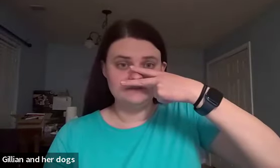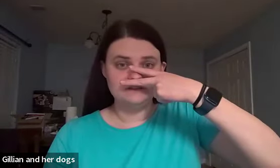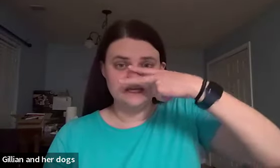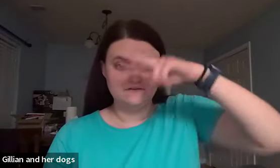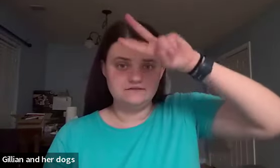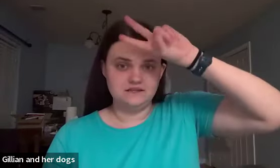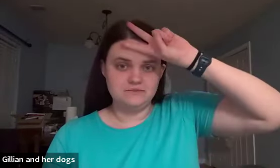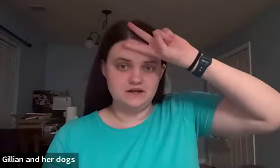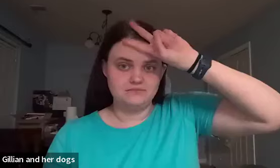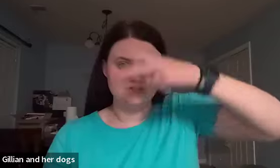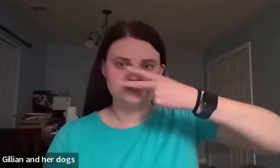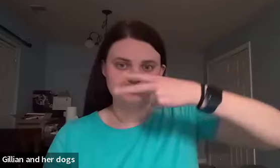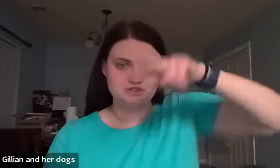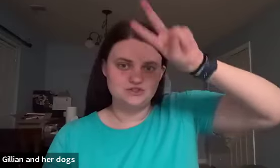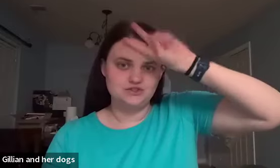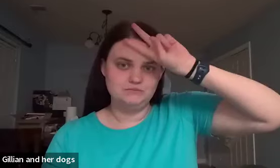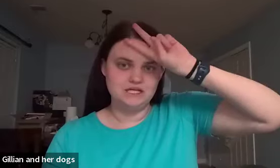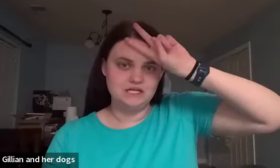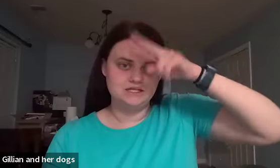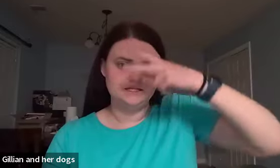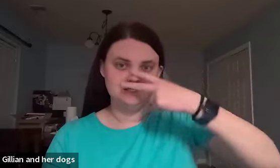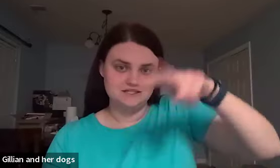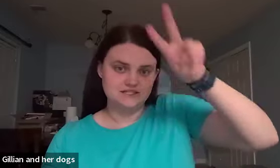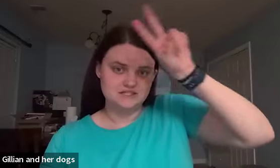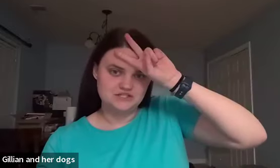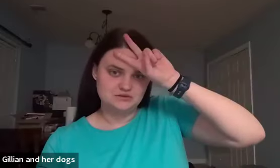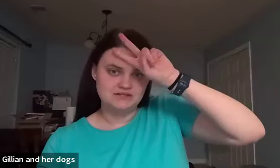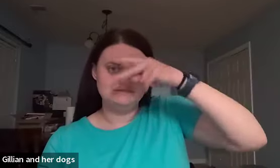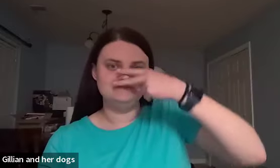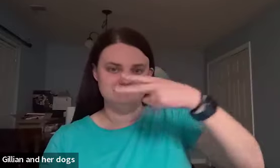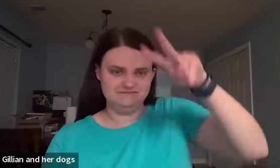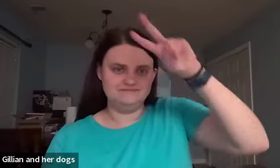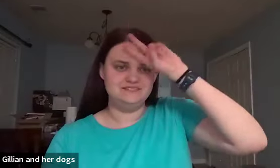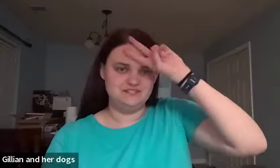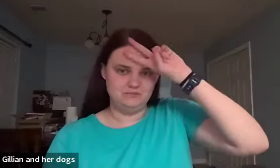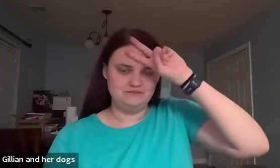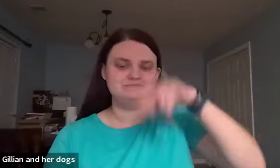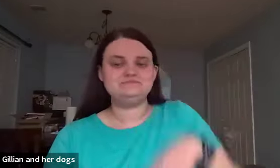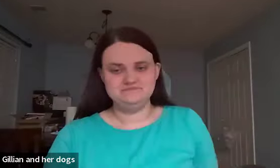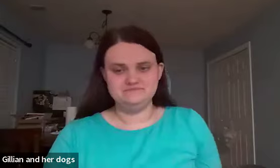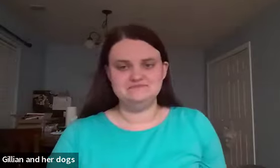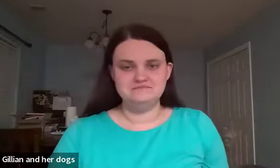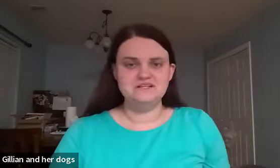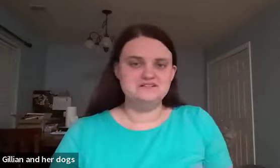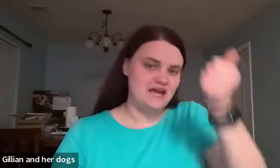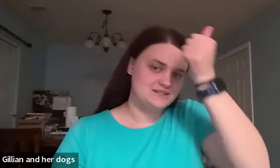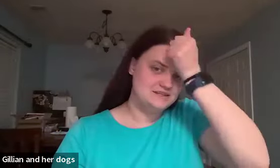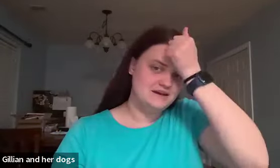nose and you flip it up. Stupid. Stupid. Stupid. So yeah,